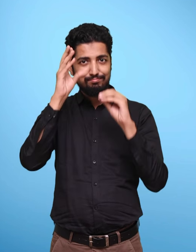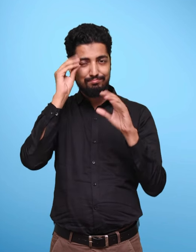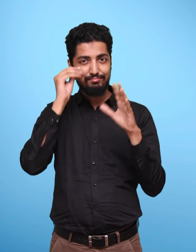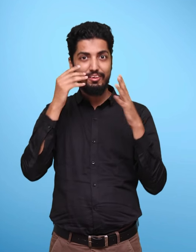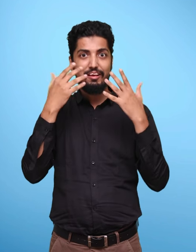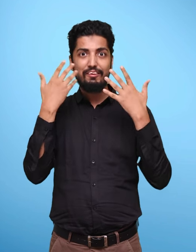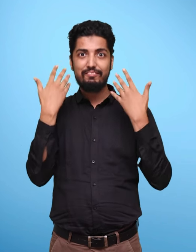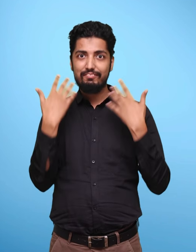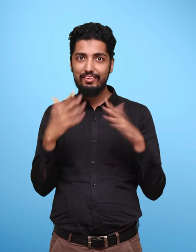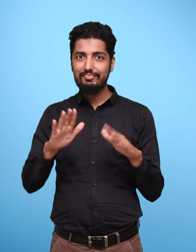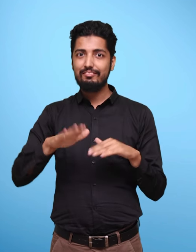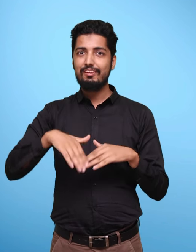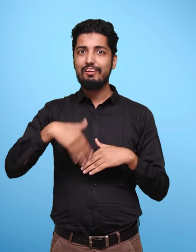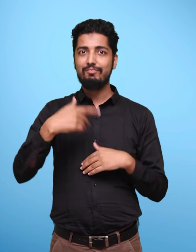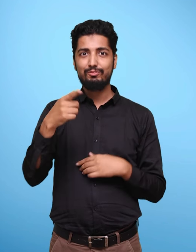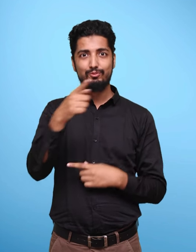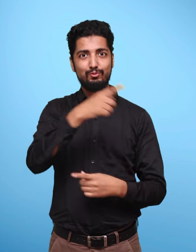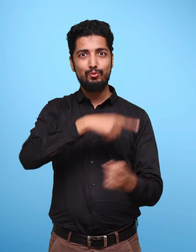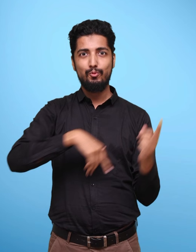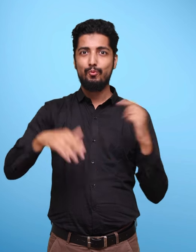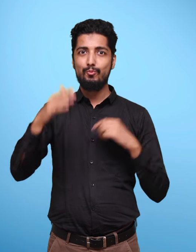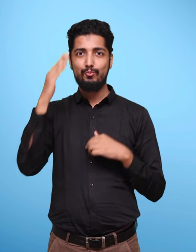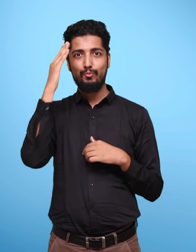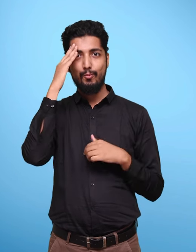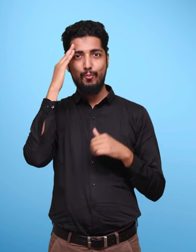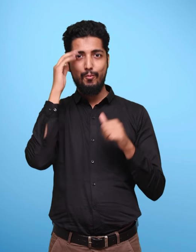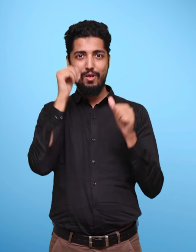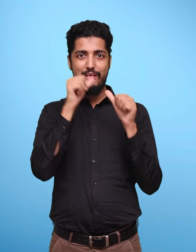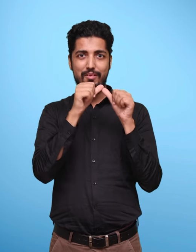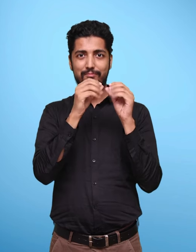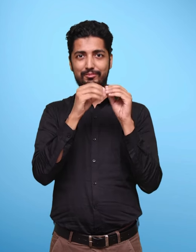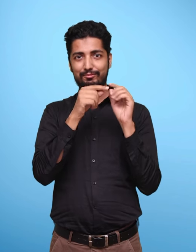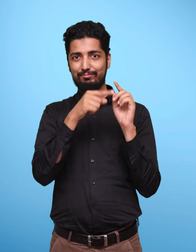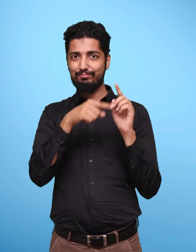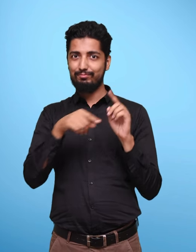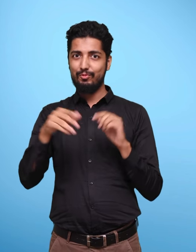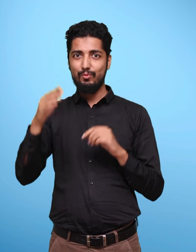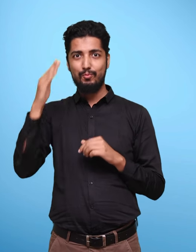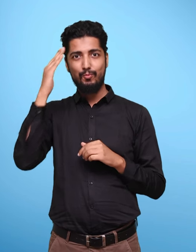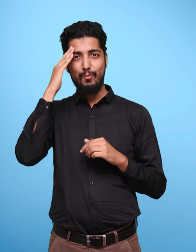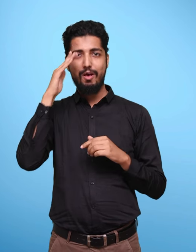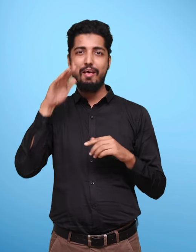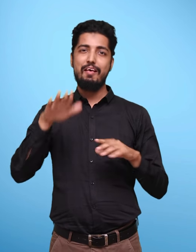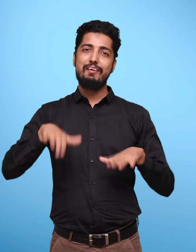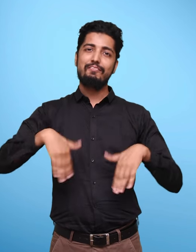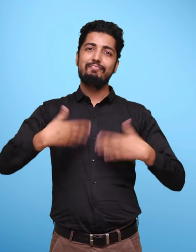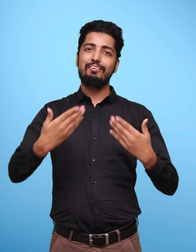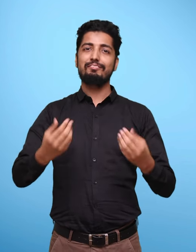ABC. Happy, happy we shall be when we know